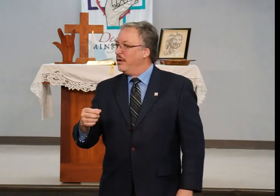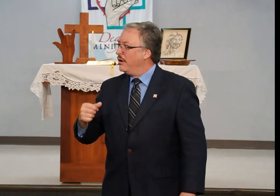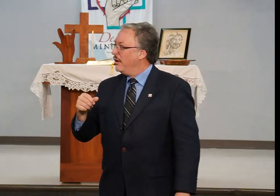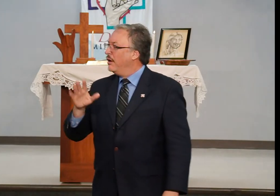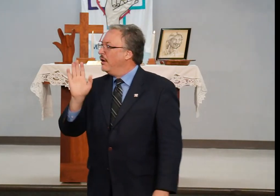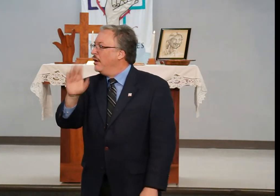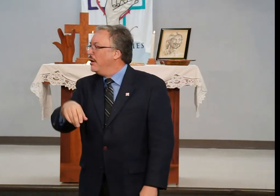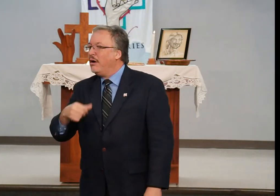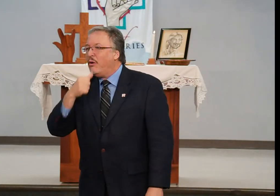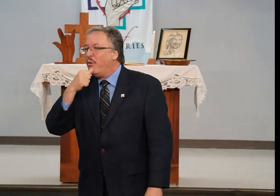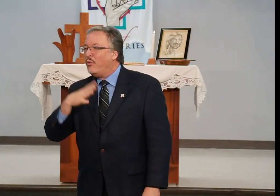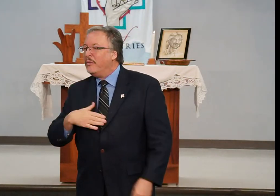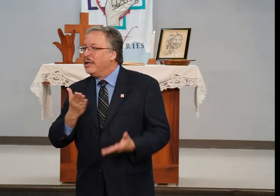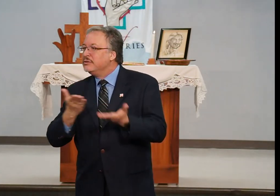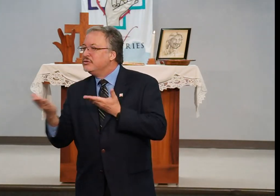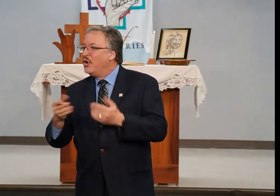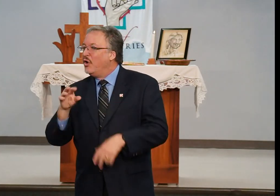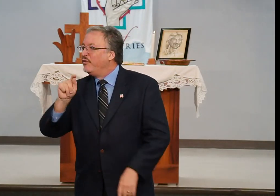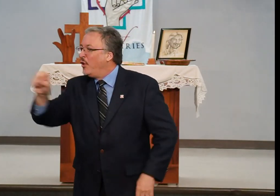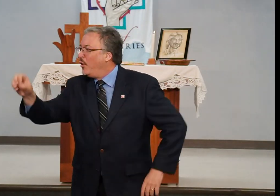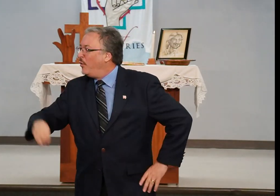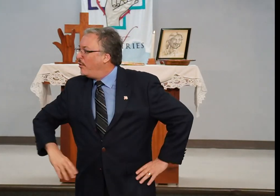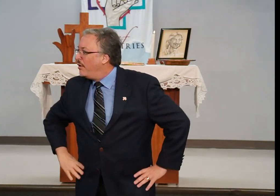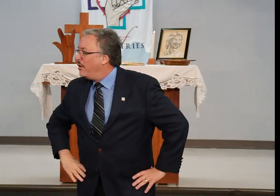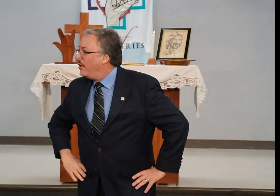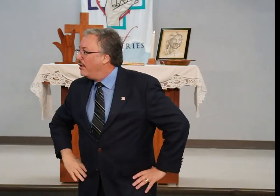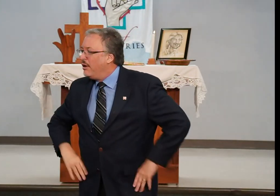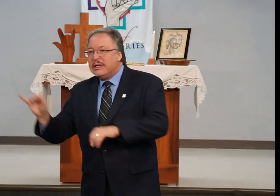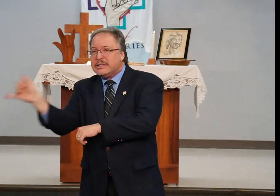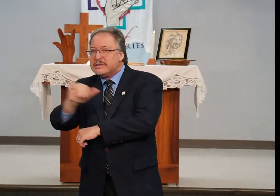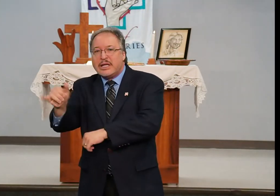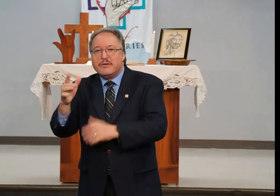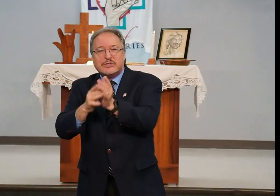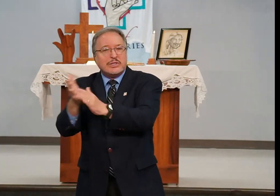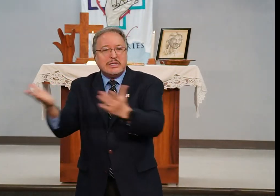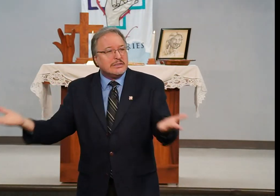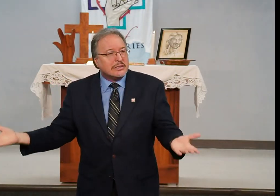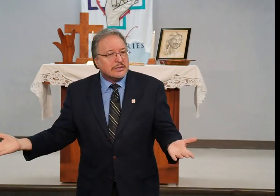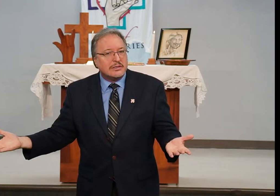So those who sought to serve him